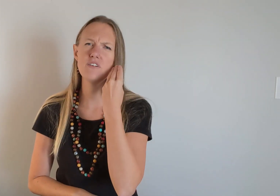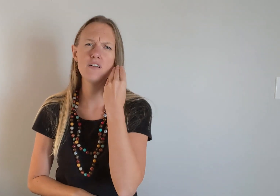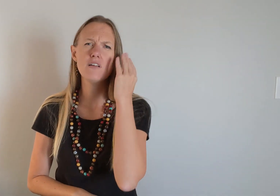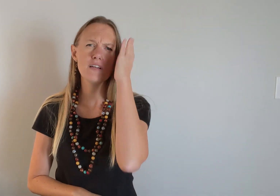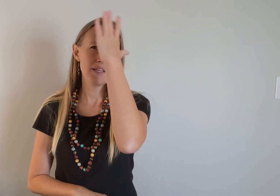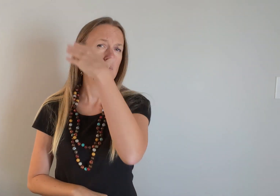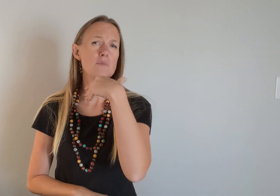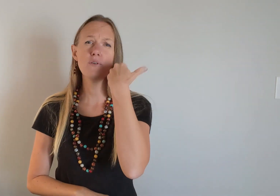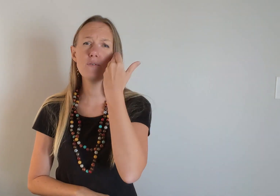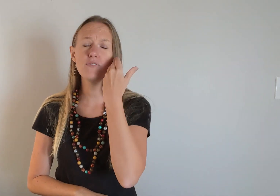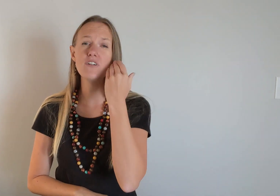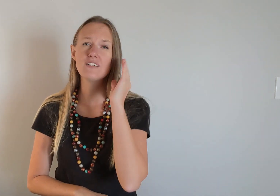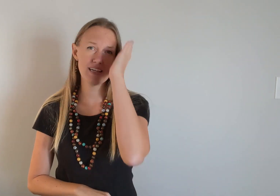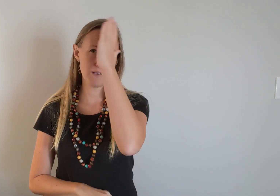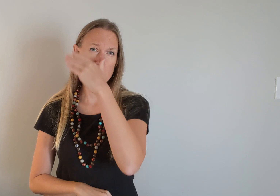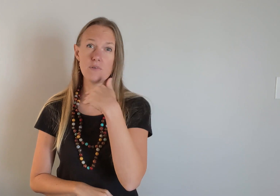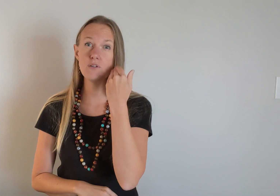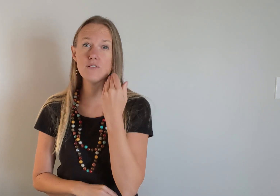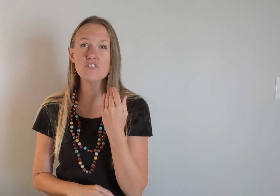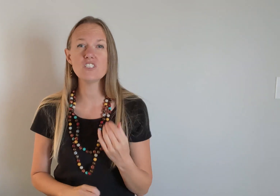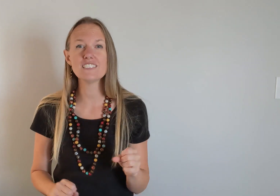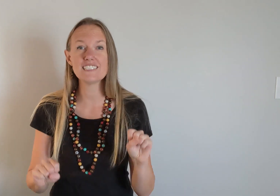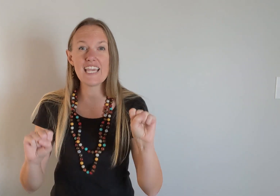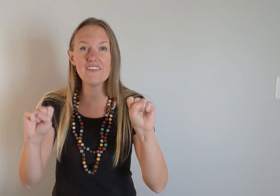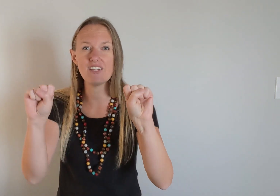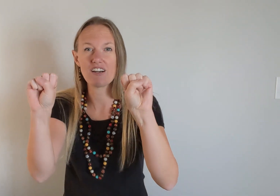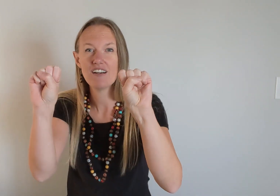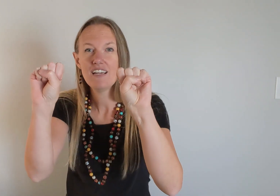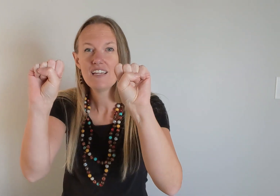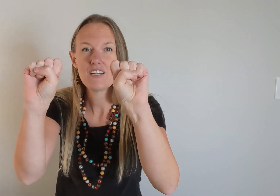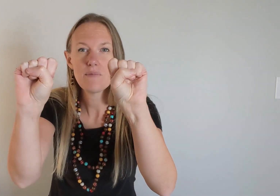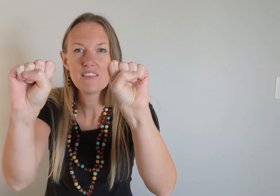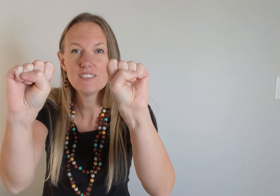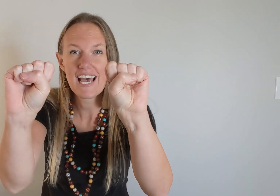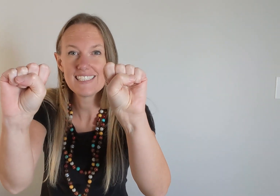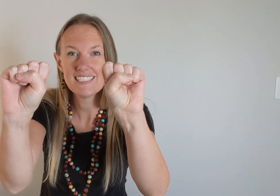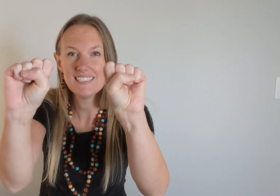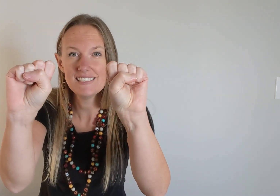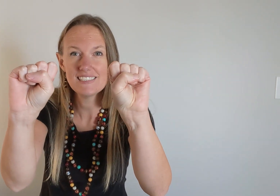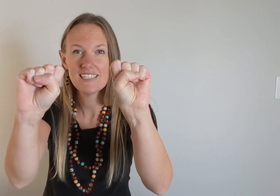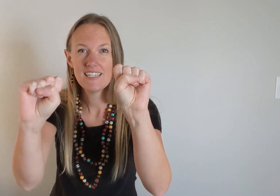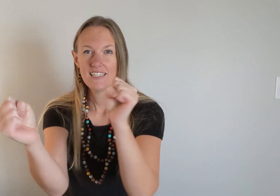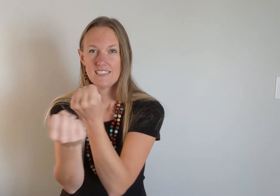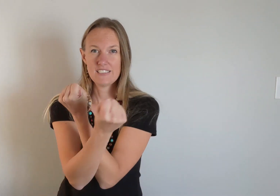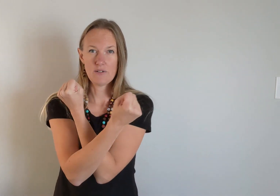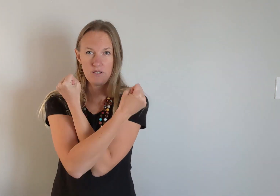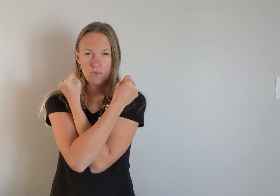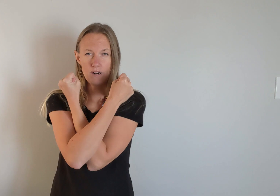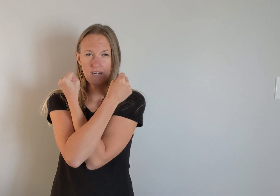beautiful, beautiful, okay? Beautiful Savior. You're gonna make those S's, start with a